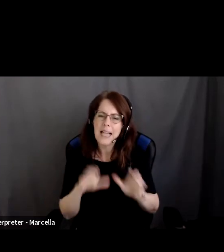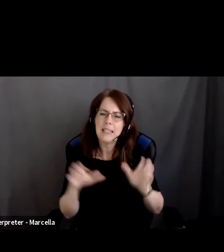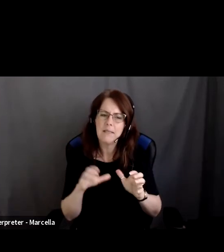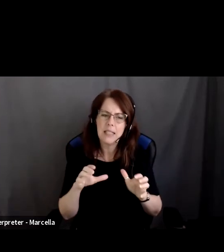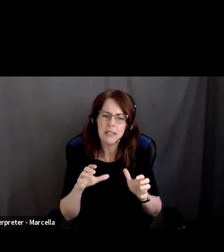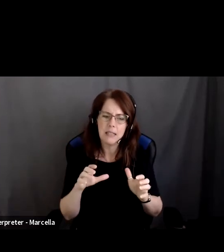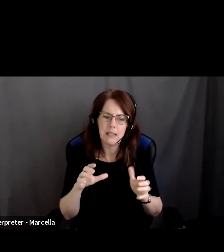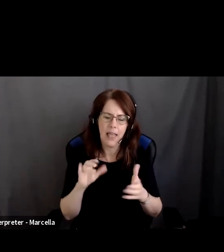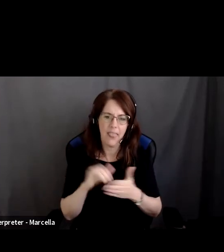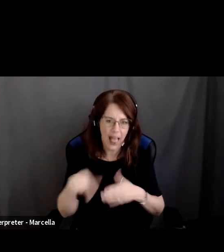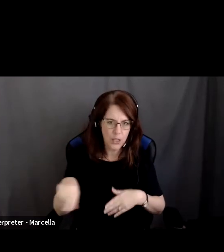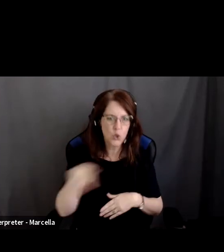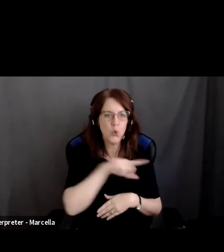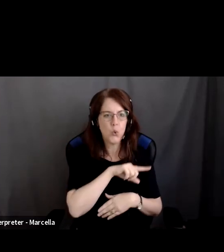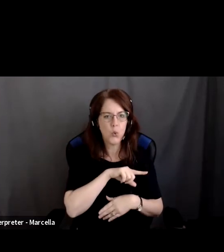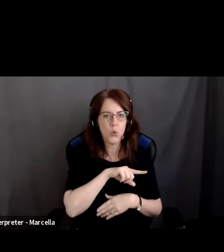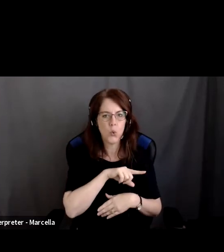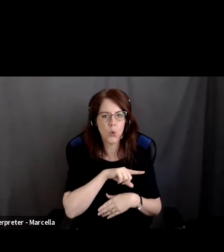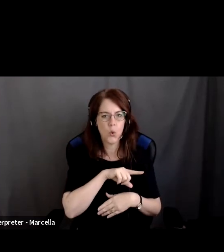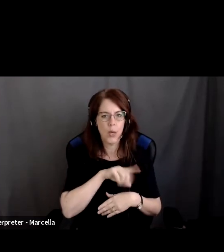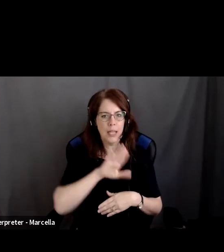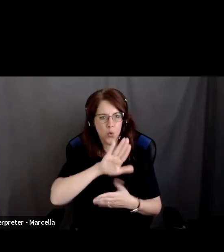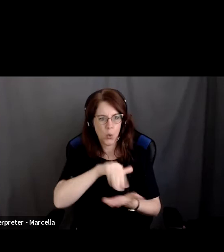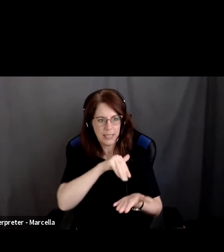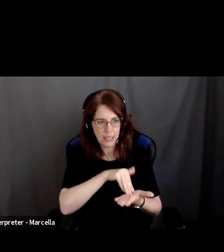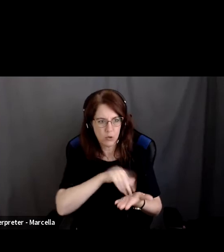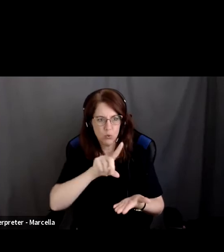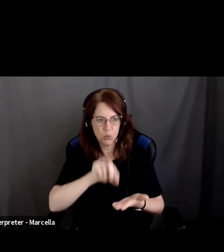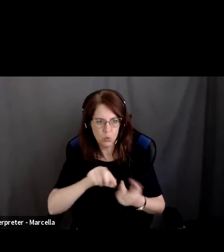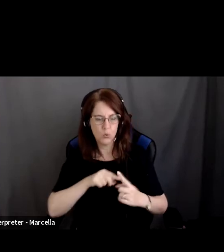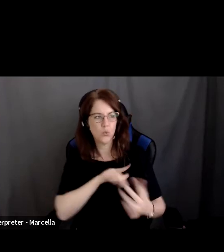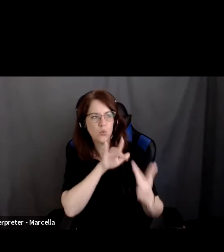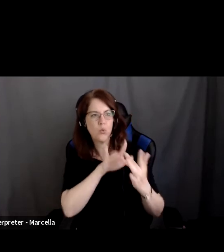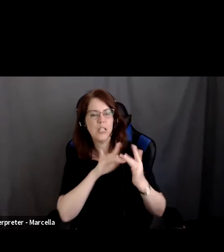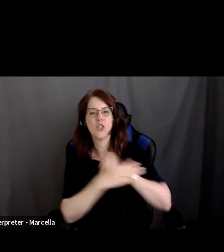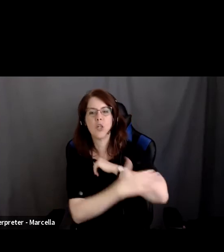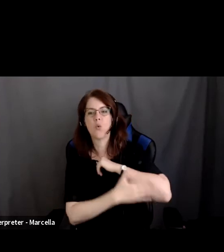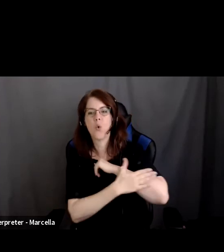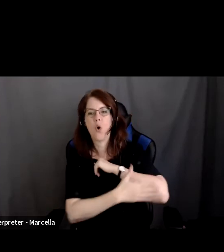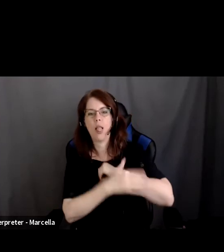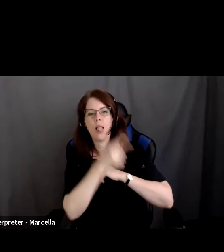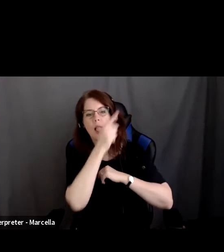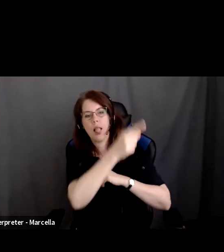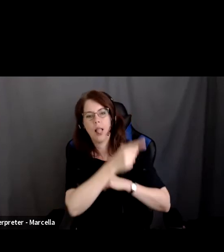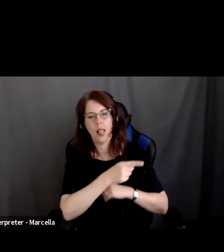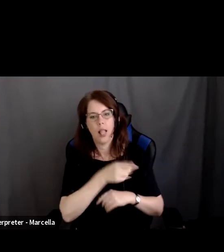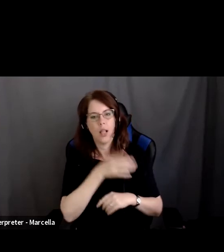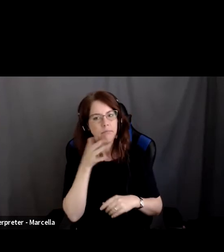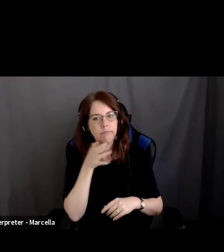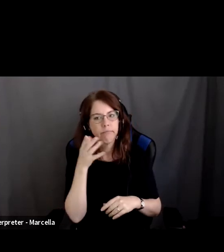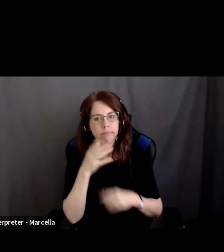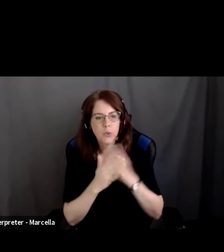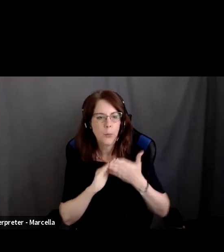things that you all at your centers do to try to reach rural communities? And maybe what are some